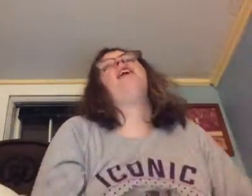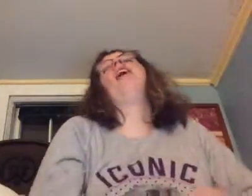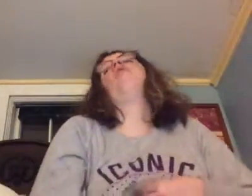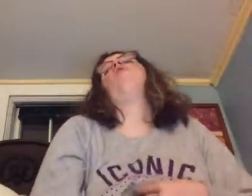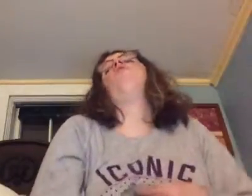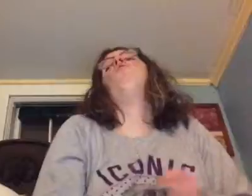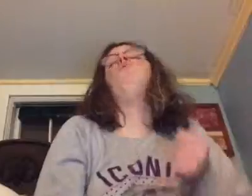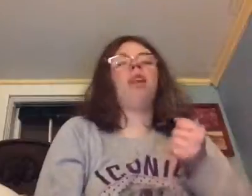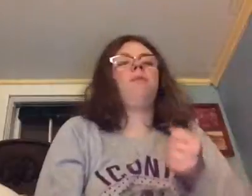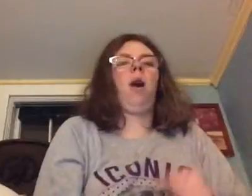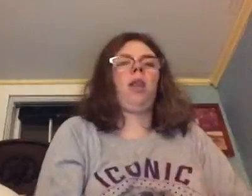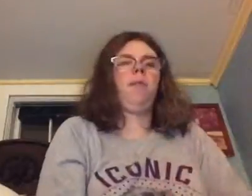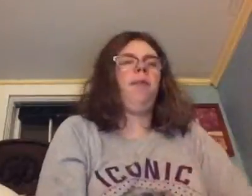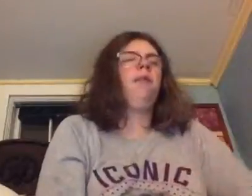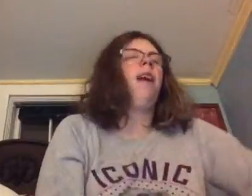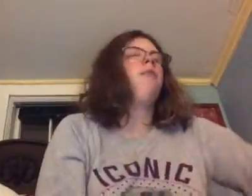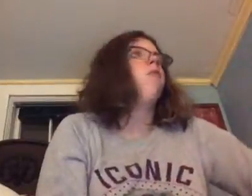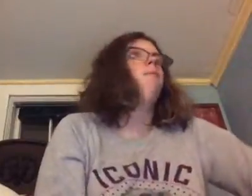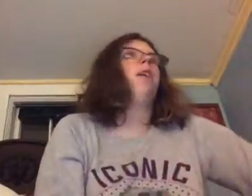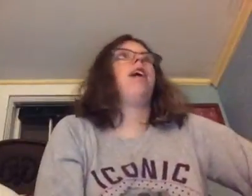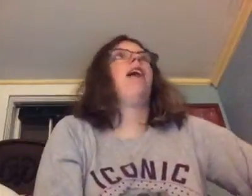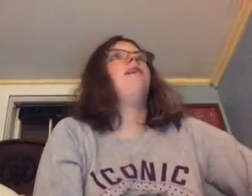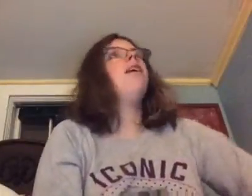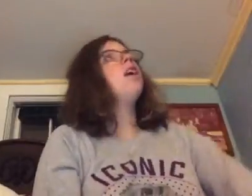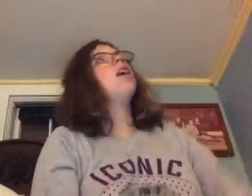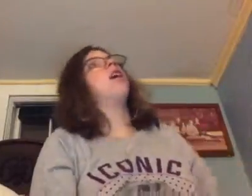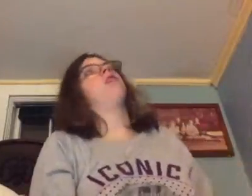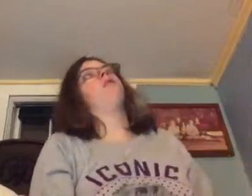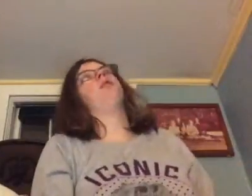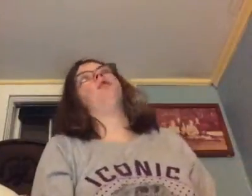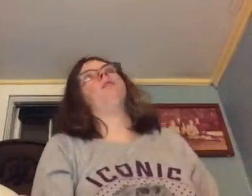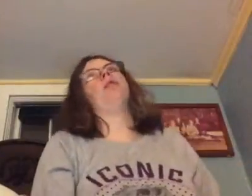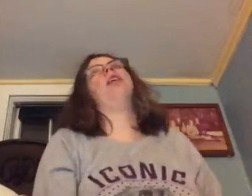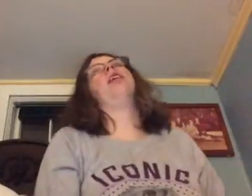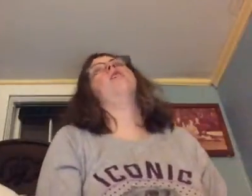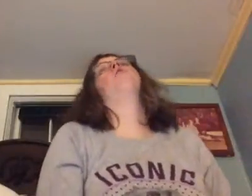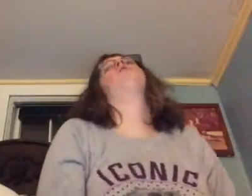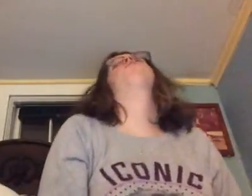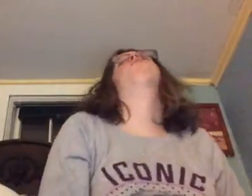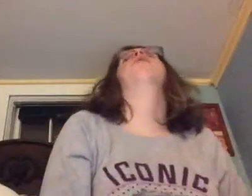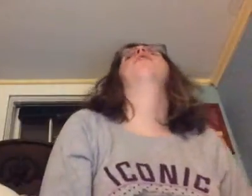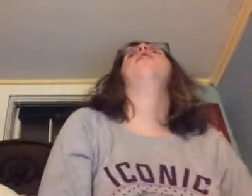as soon as possible. If you're having trouble getting out of it because the friend is super clingy or super mean,